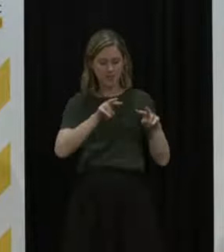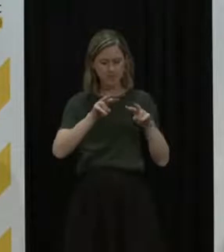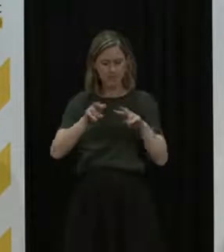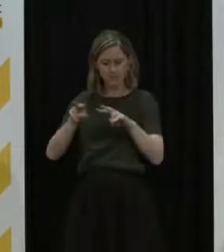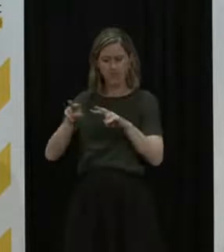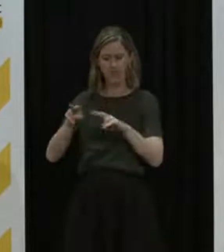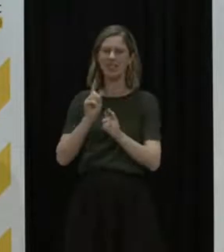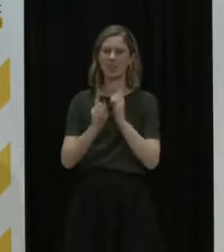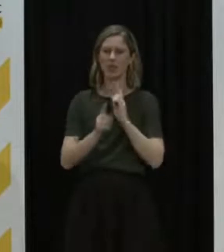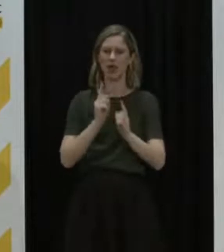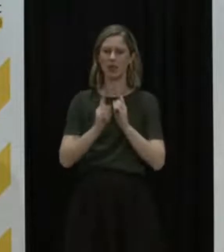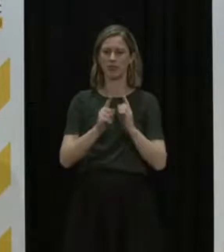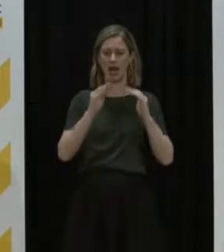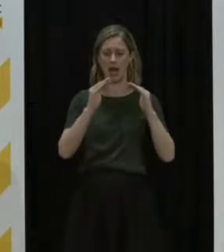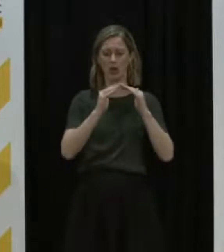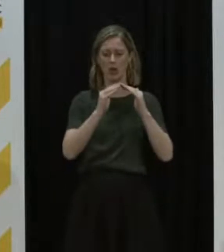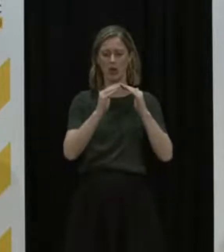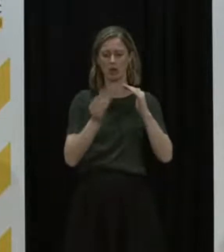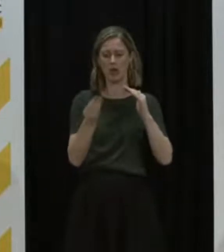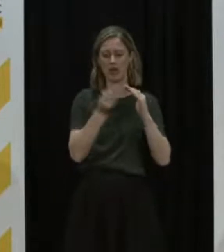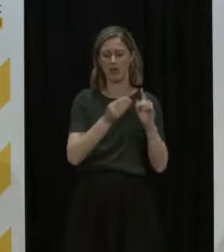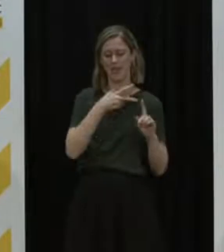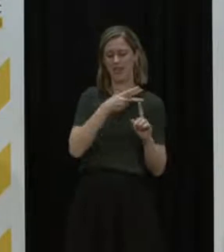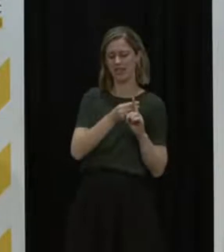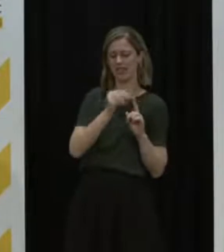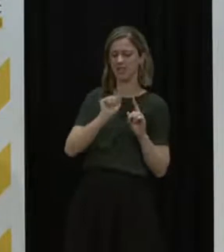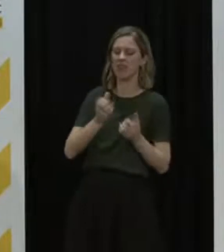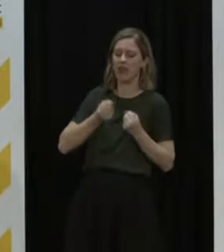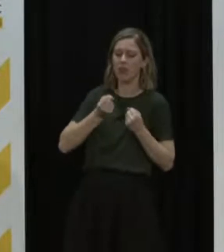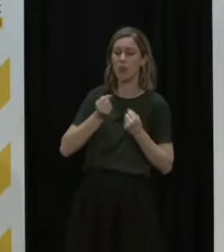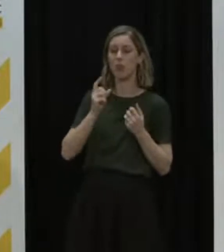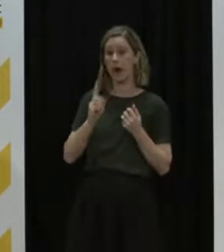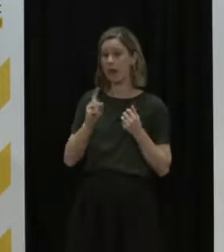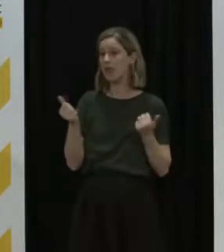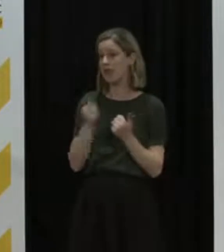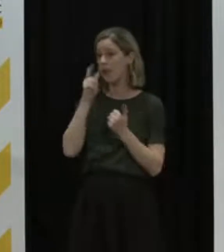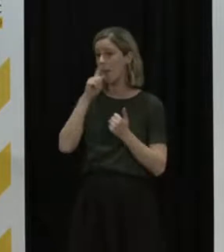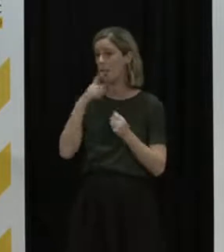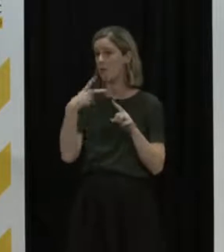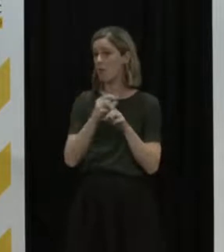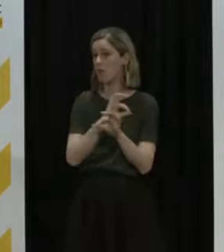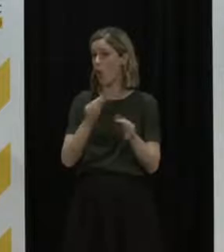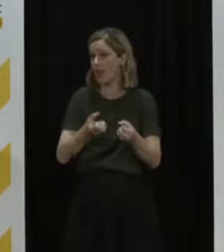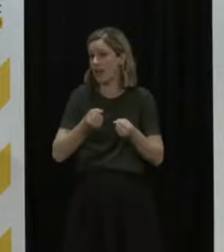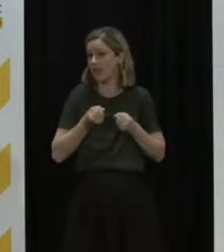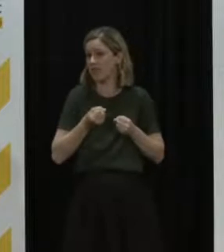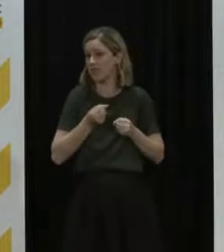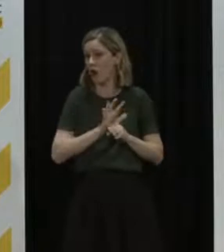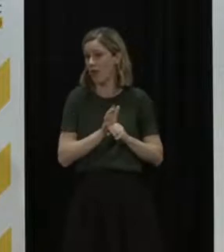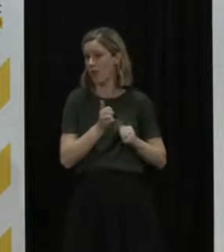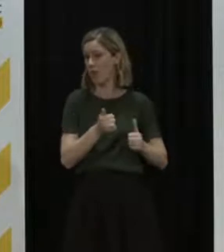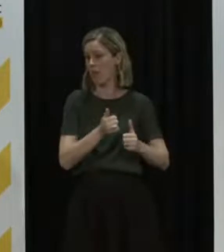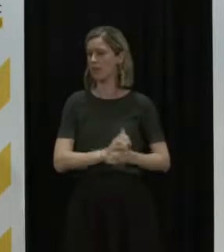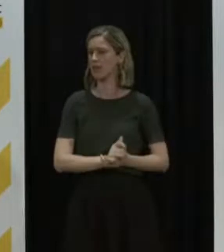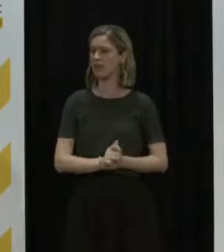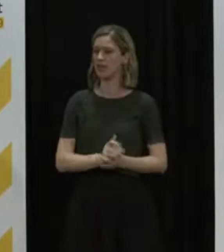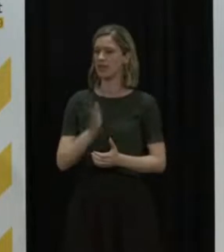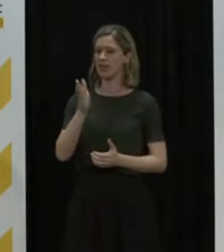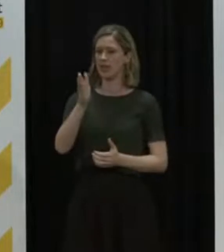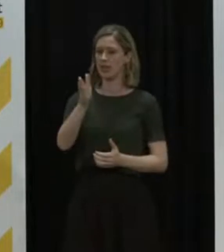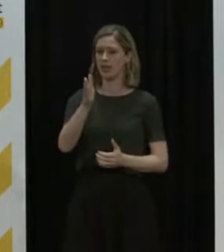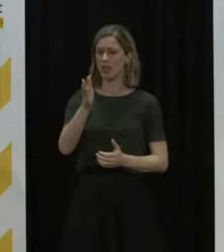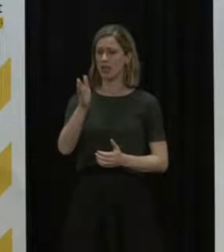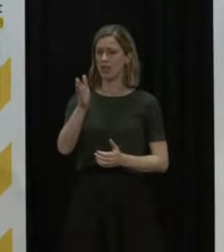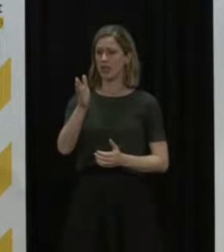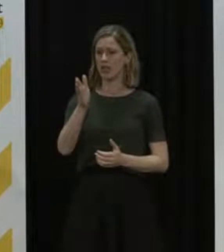breakthrough infections in households, but equally we are seeing the protection that vaccine gives even in those settings. Joe. Dr. McElnay,